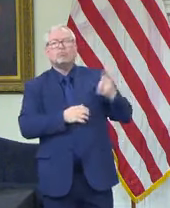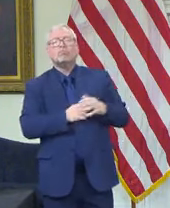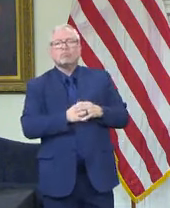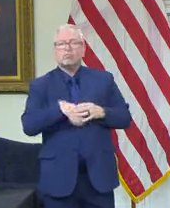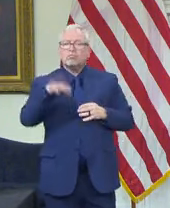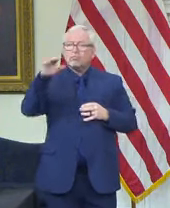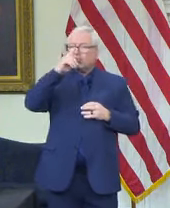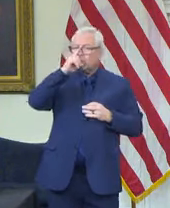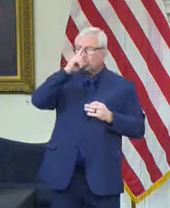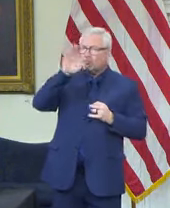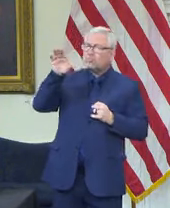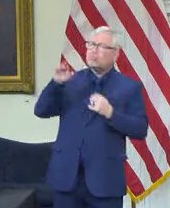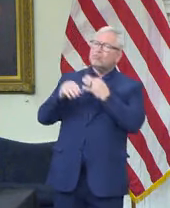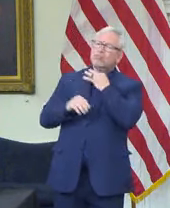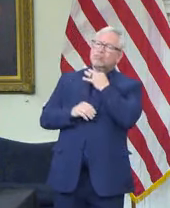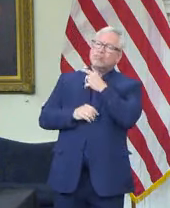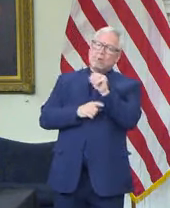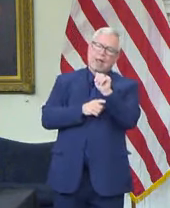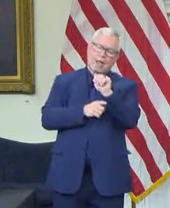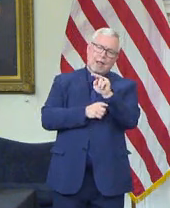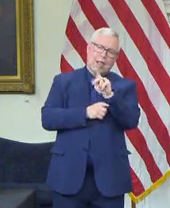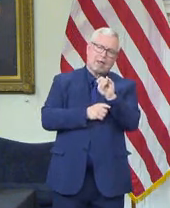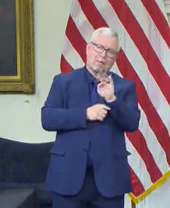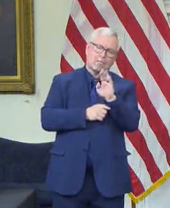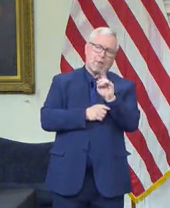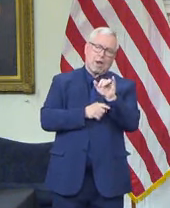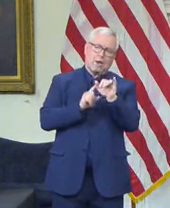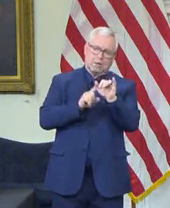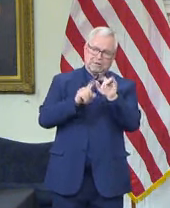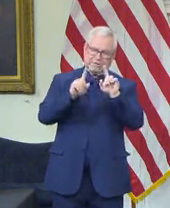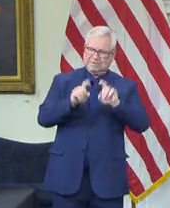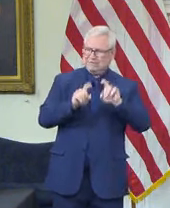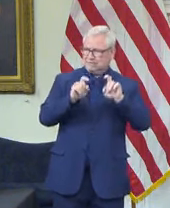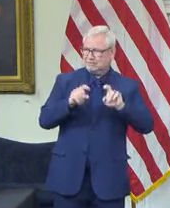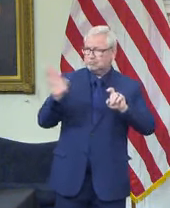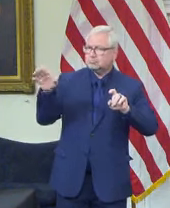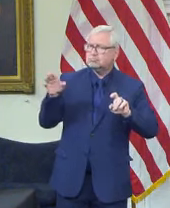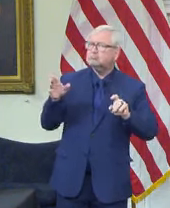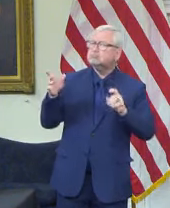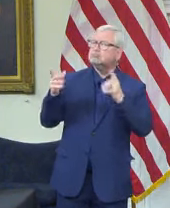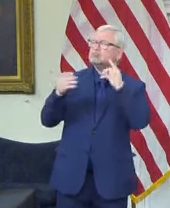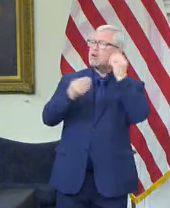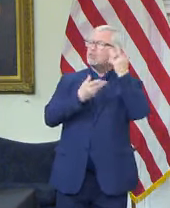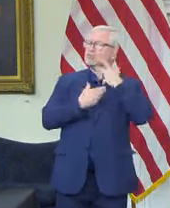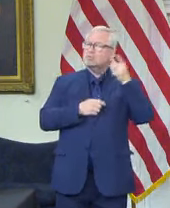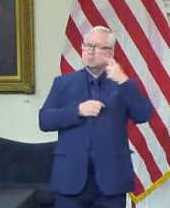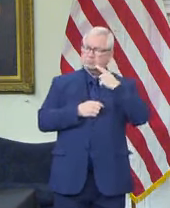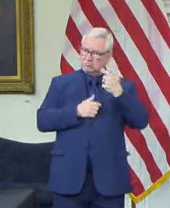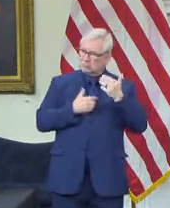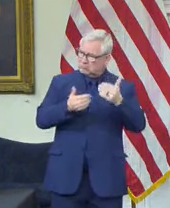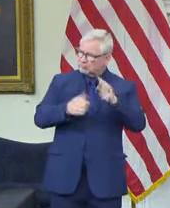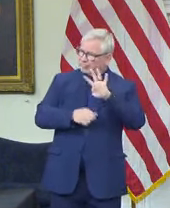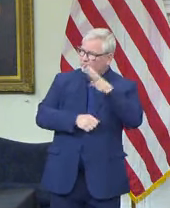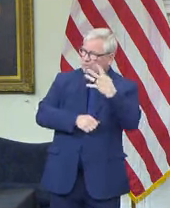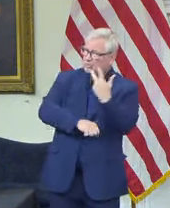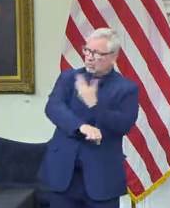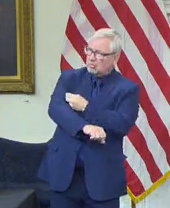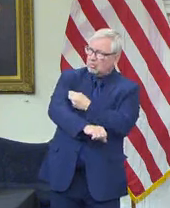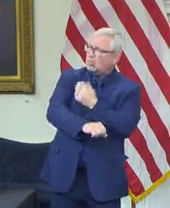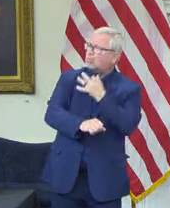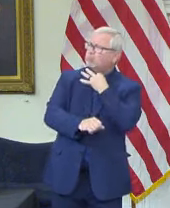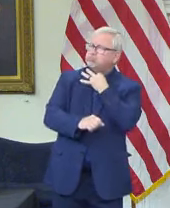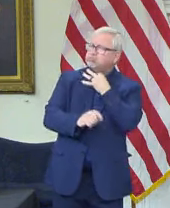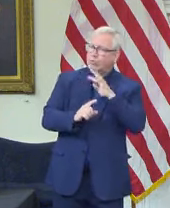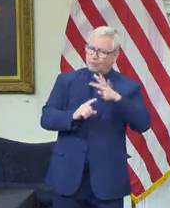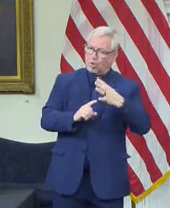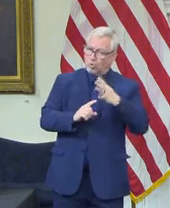testing, under what circumstances would the state authorize a fourth dose, and could that come as soon as 2 weeks when the study is complete? You